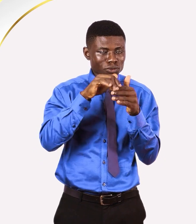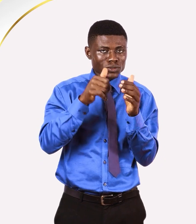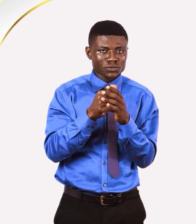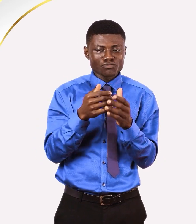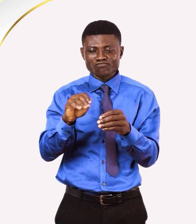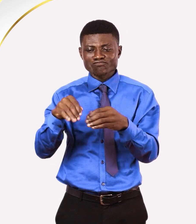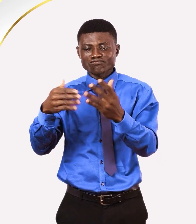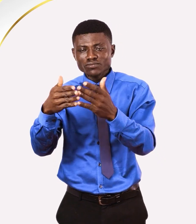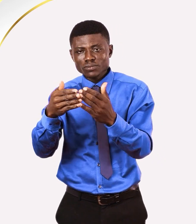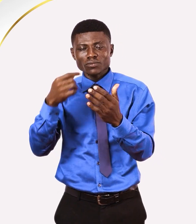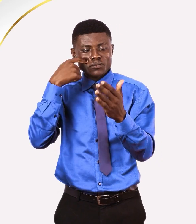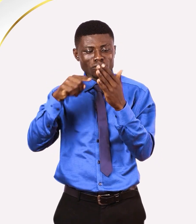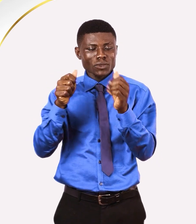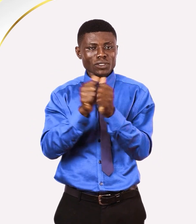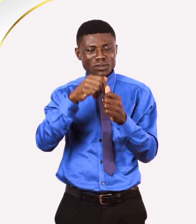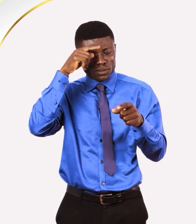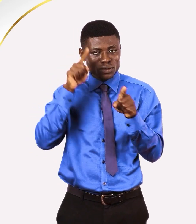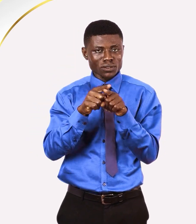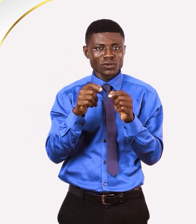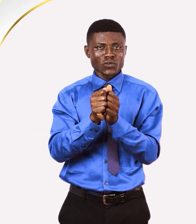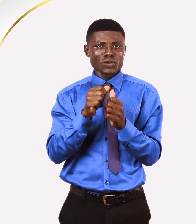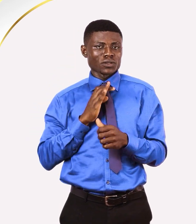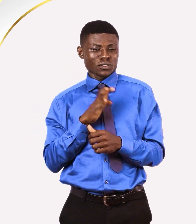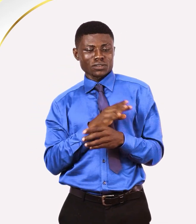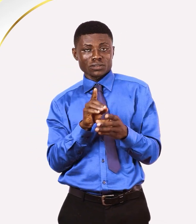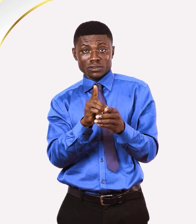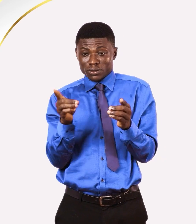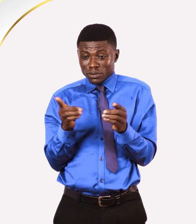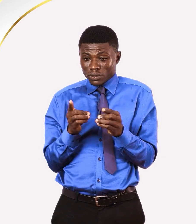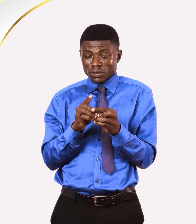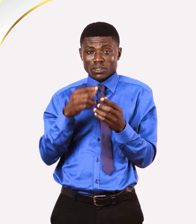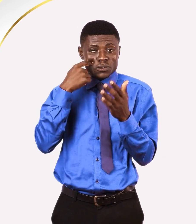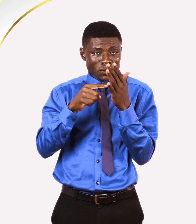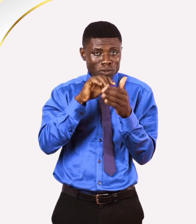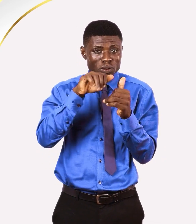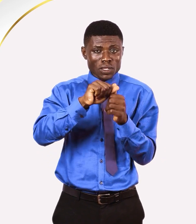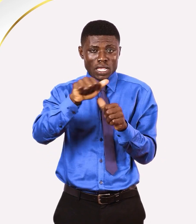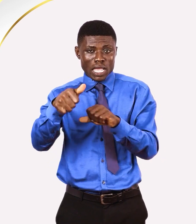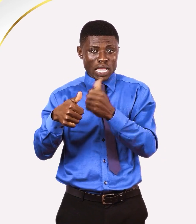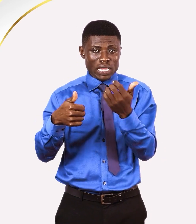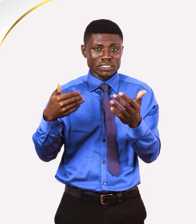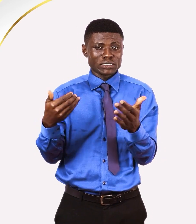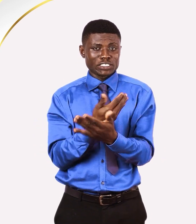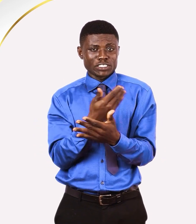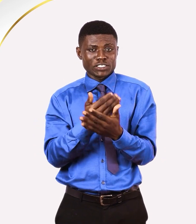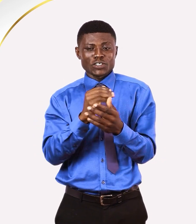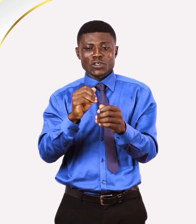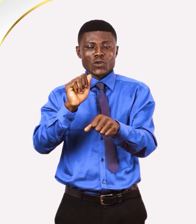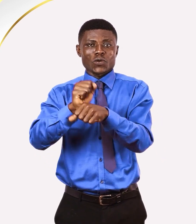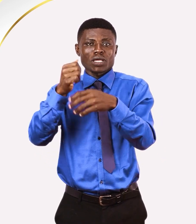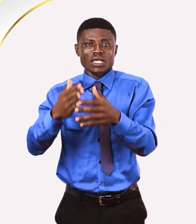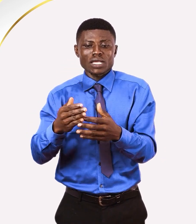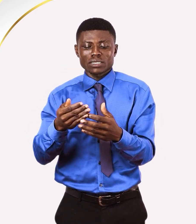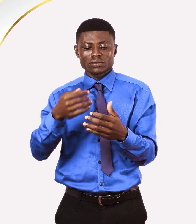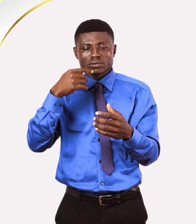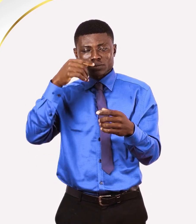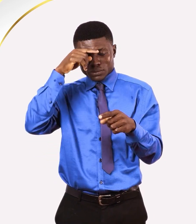all suppliers' contracts with the Commission. The department reviews any new suppliers'